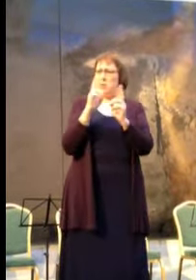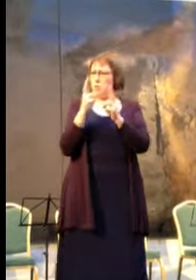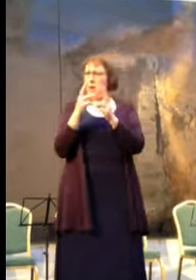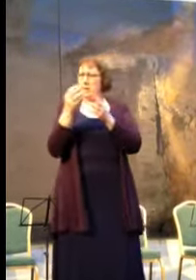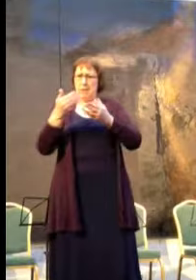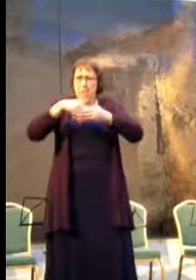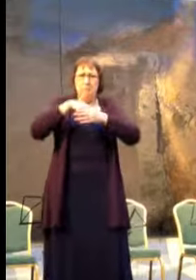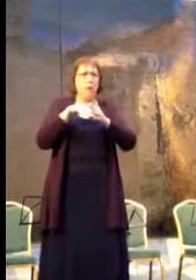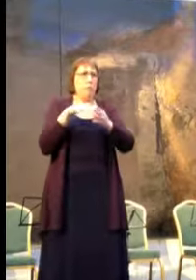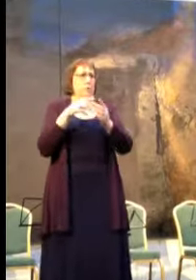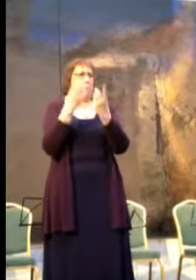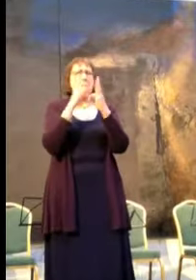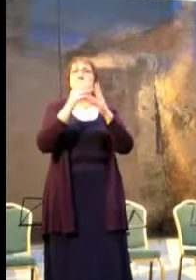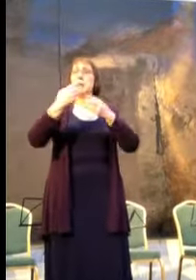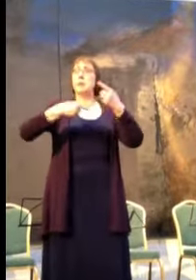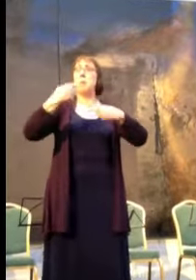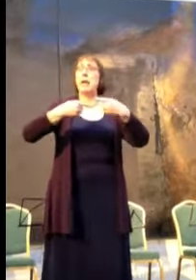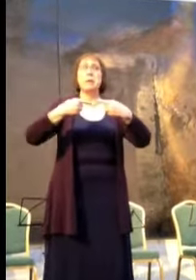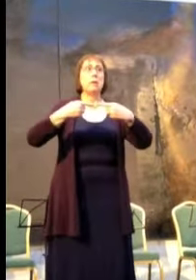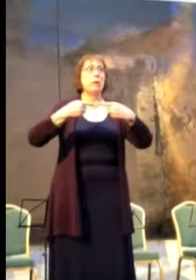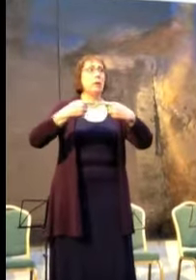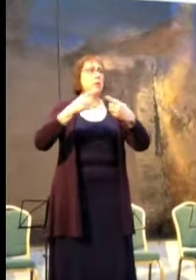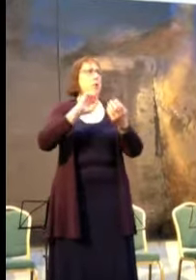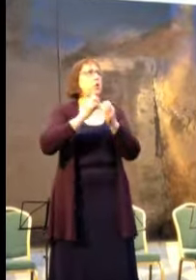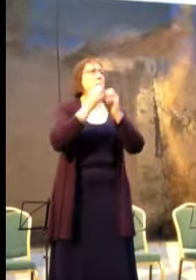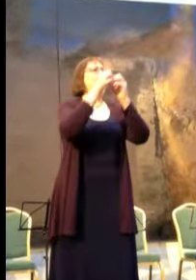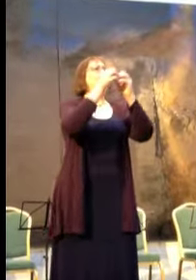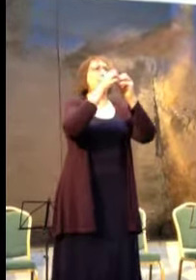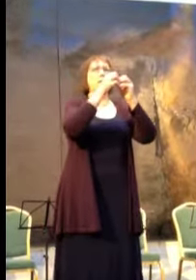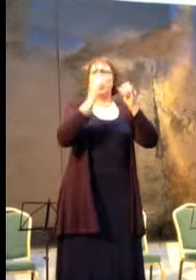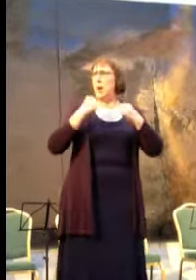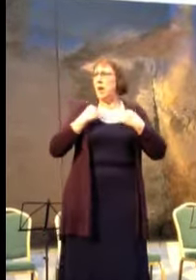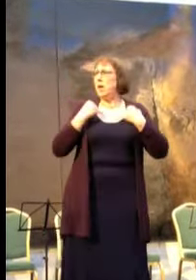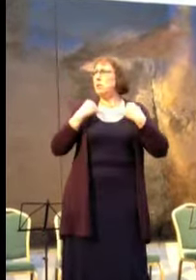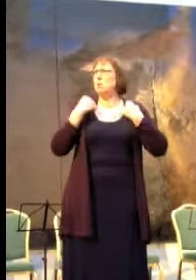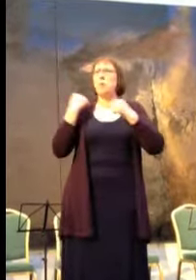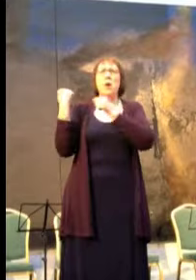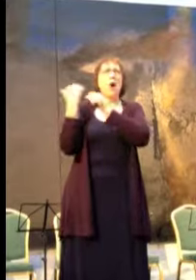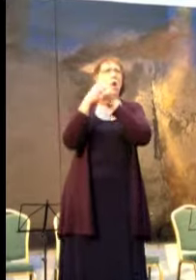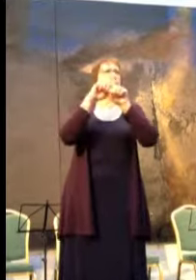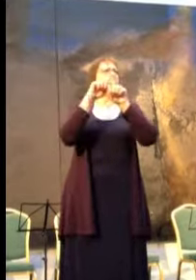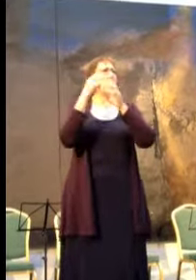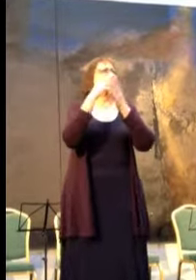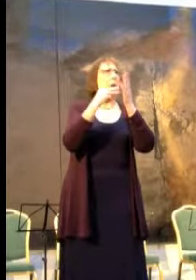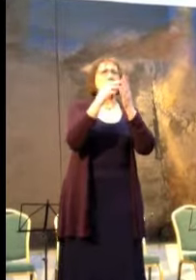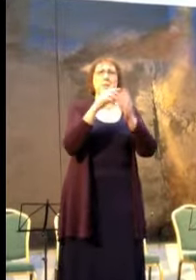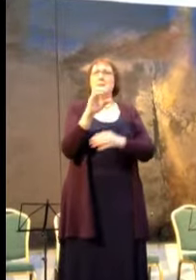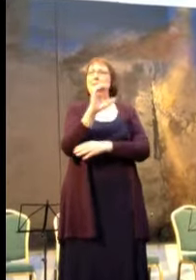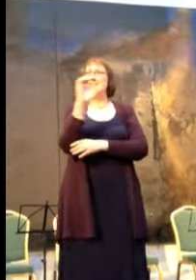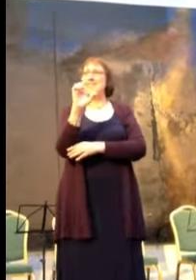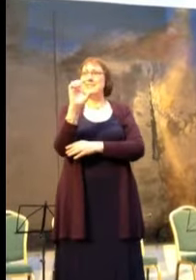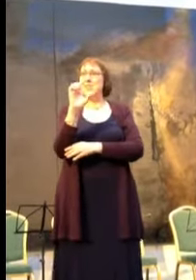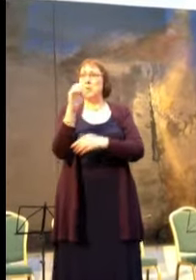debate, their rights to contribute creatively to and enjoy in all its facets every aspect of